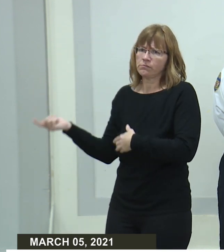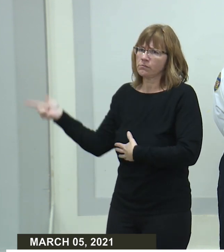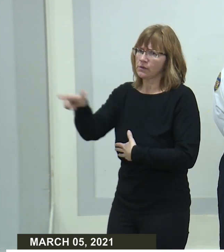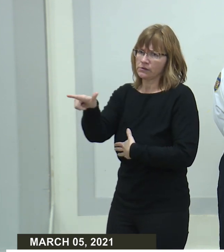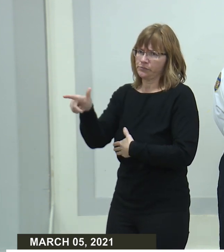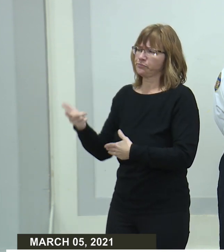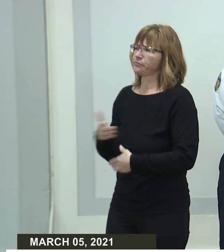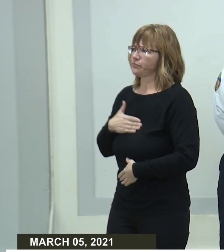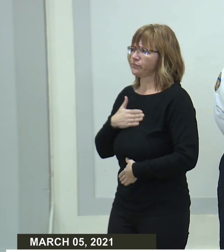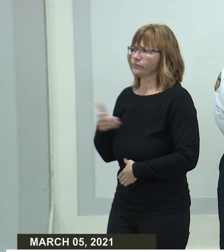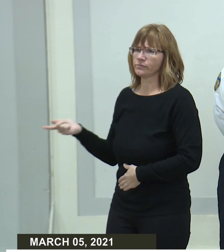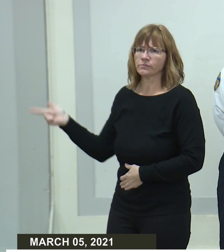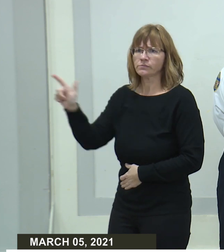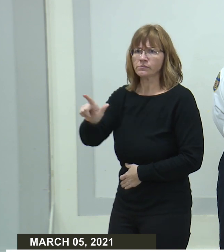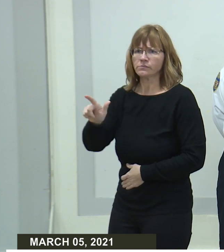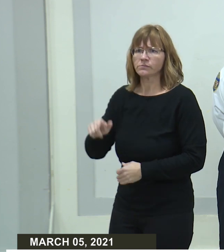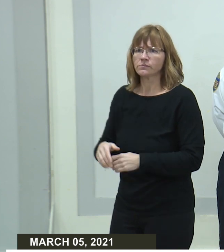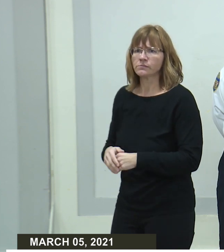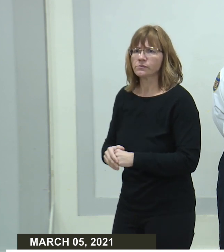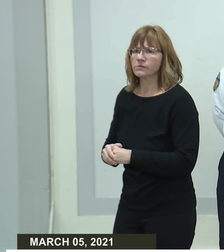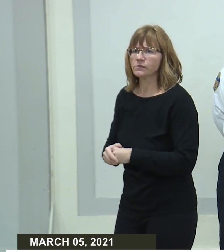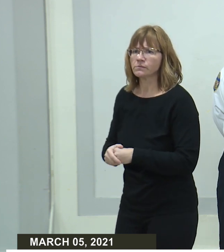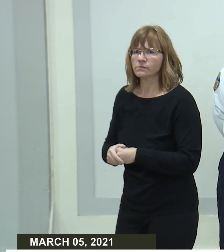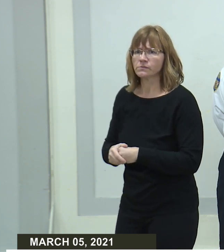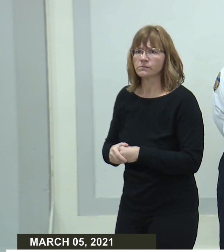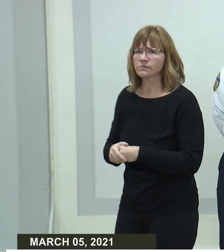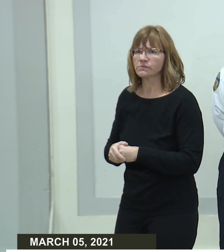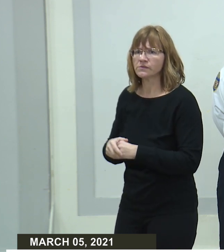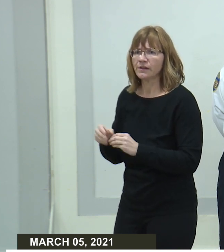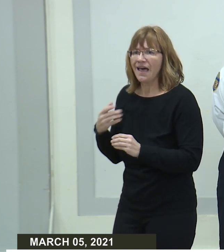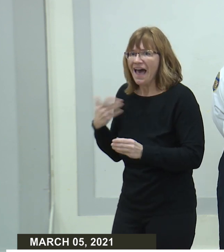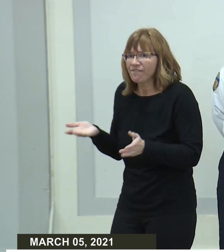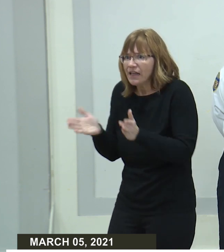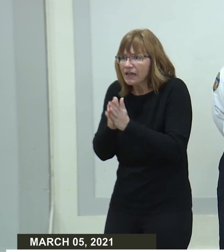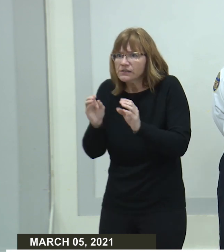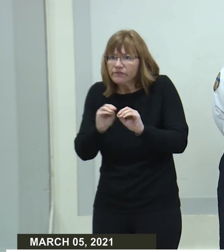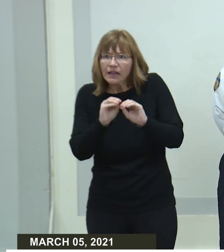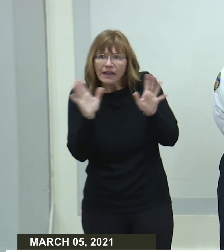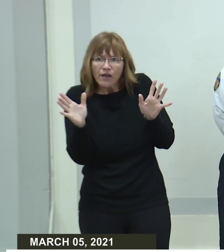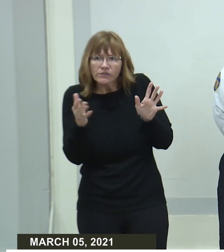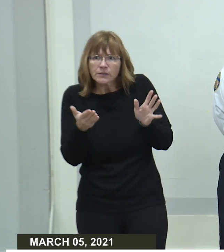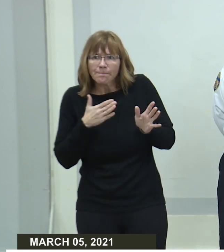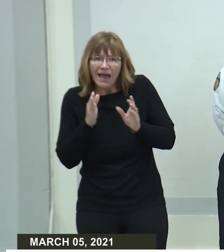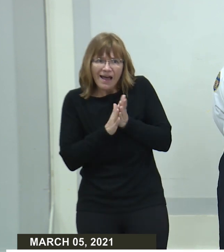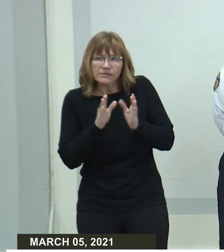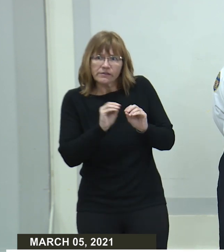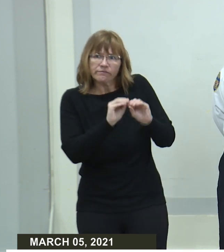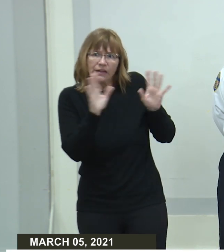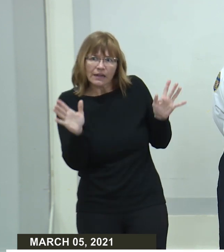The man's waiting there. We can come back to you. I shouldn't have to ask to clarify, but I did.